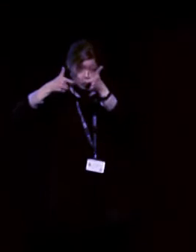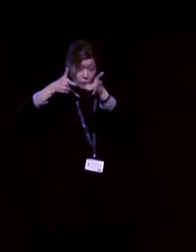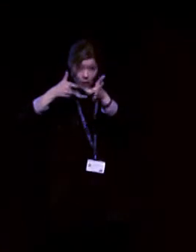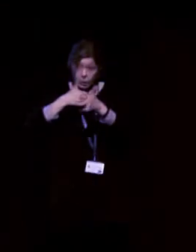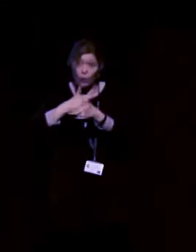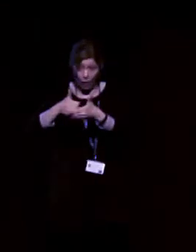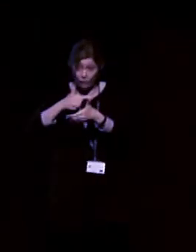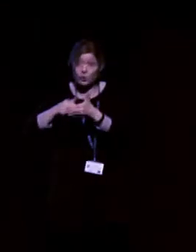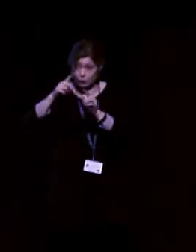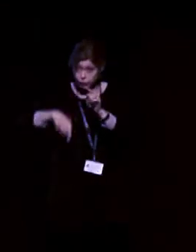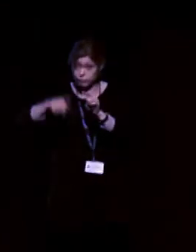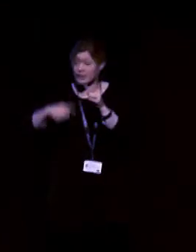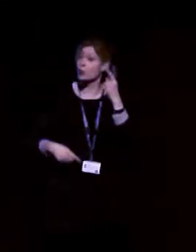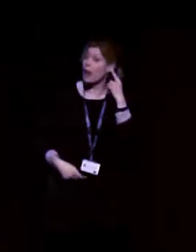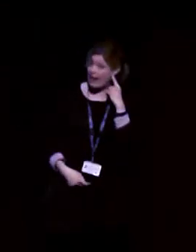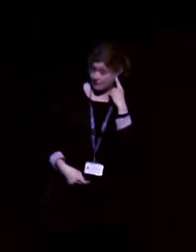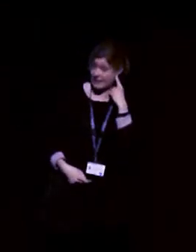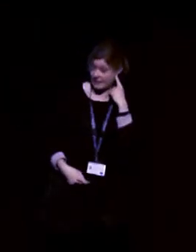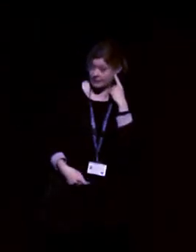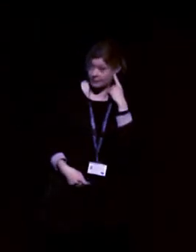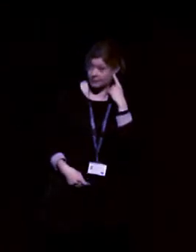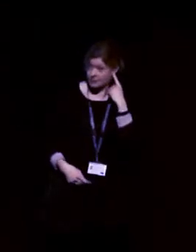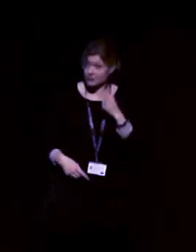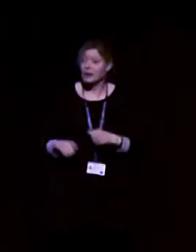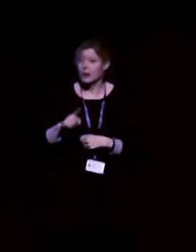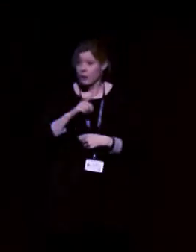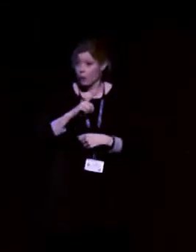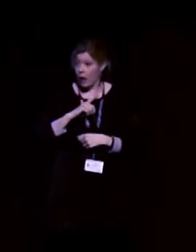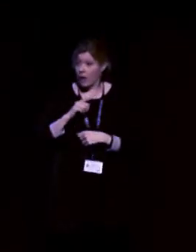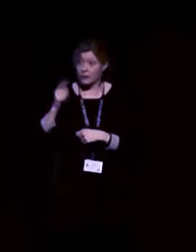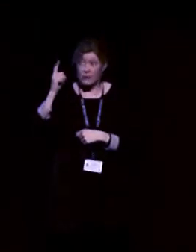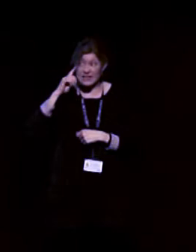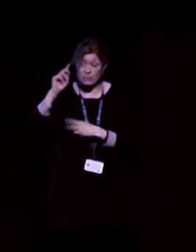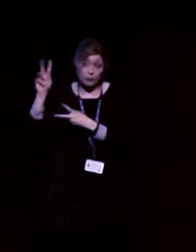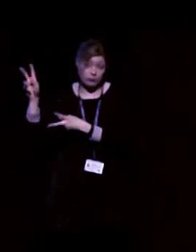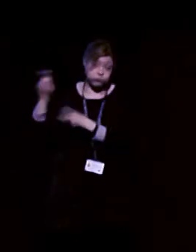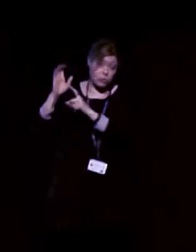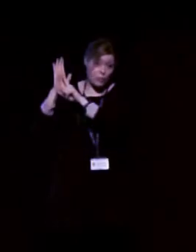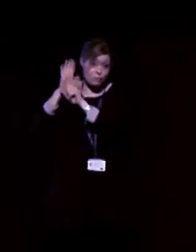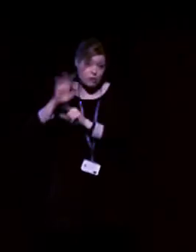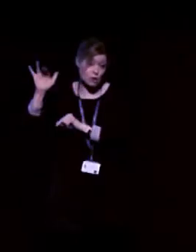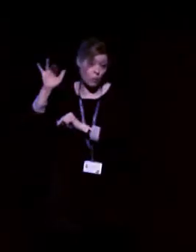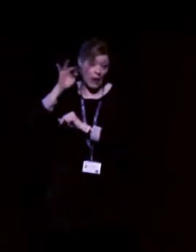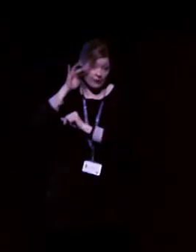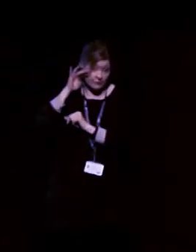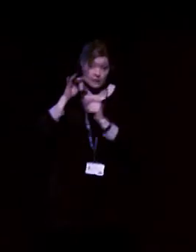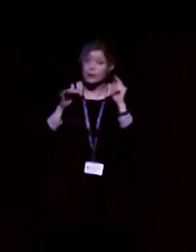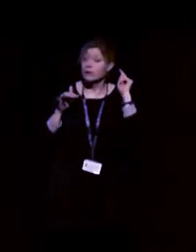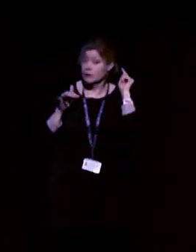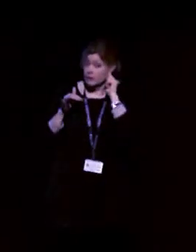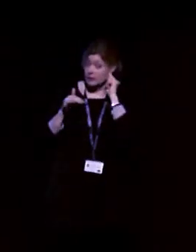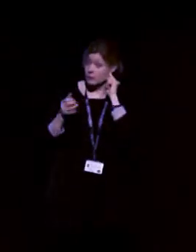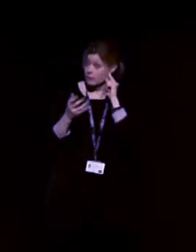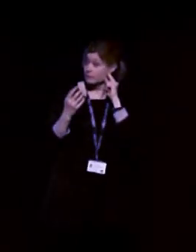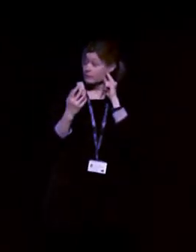in your left ear because the muzzle ear is the ear that catches the pressure wave, whereas the breech ear is relatively well protected.